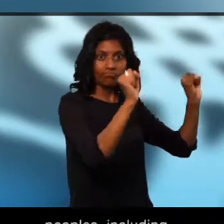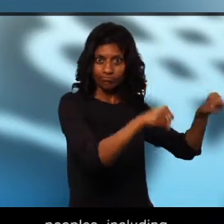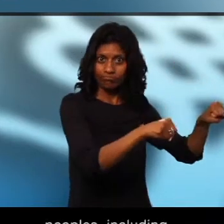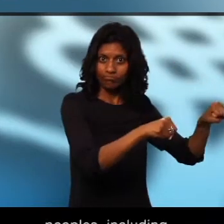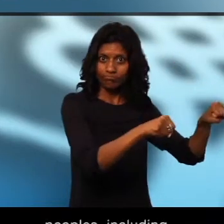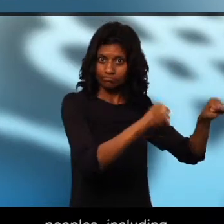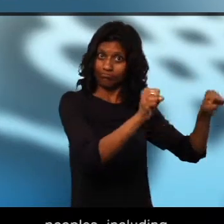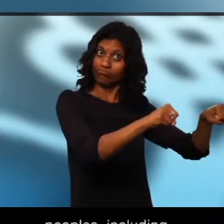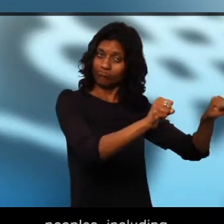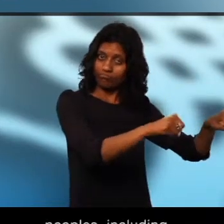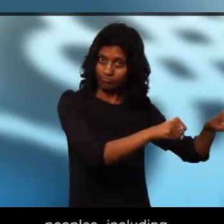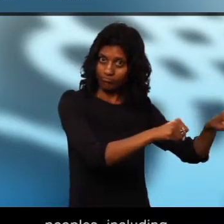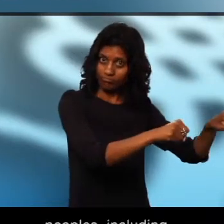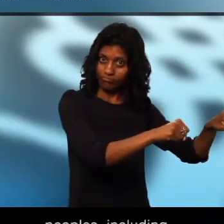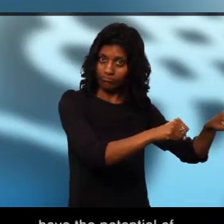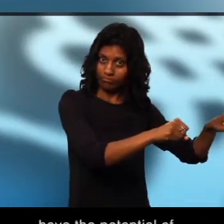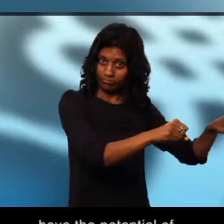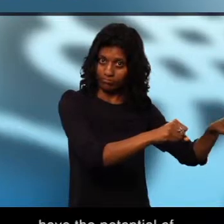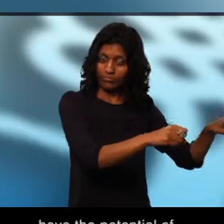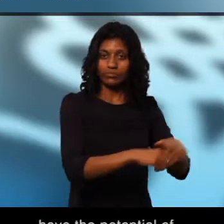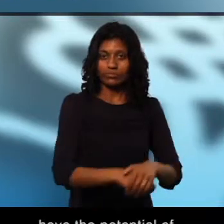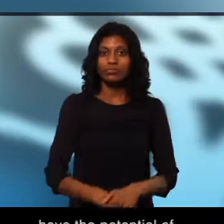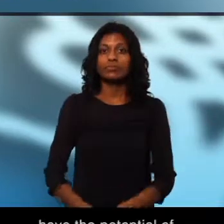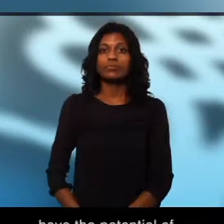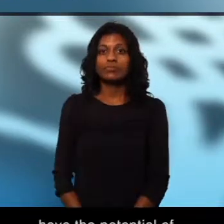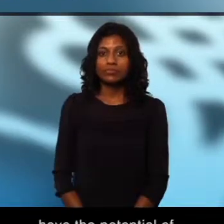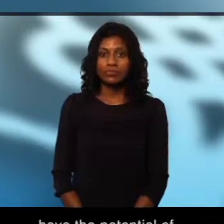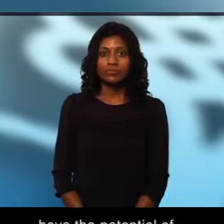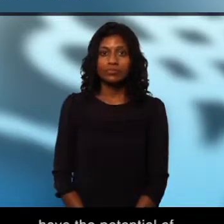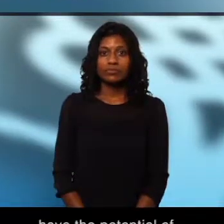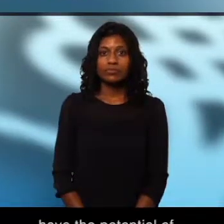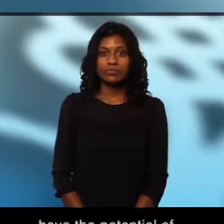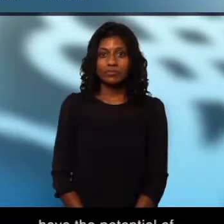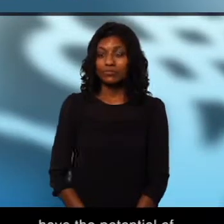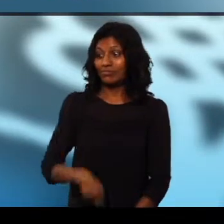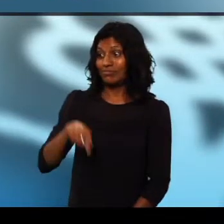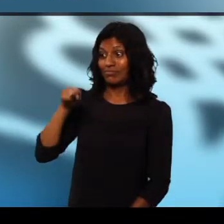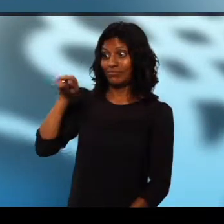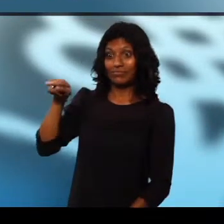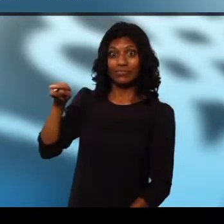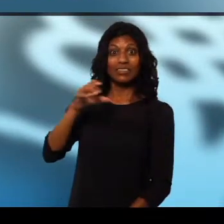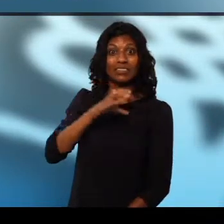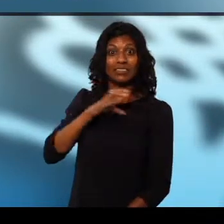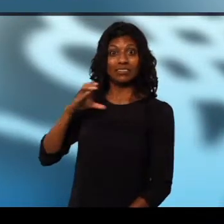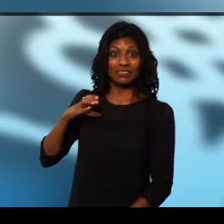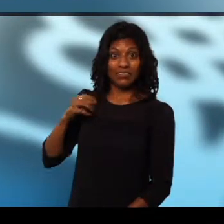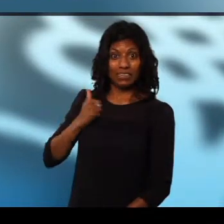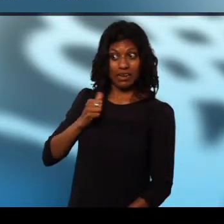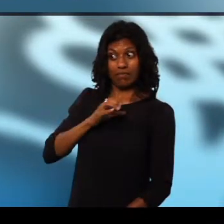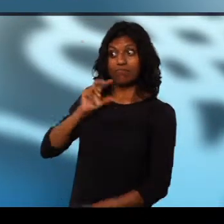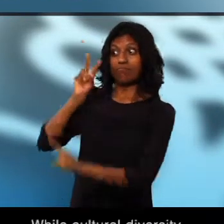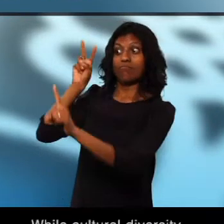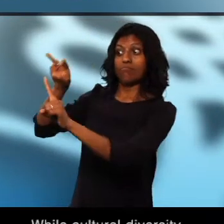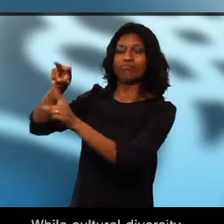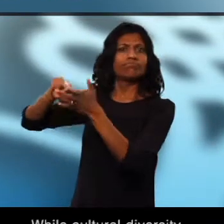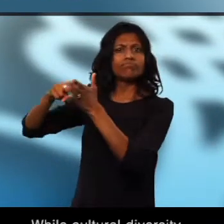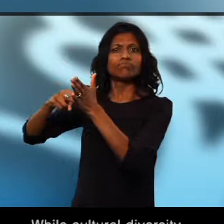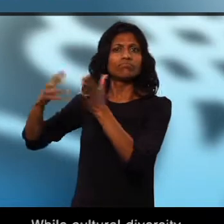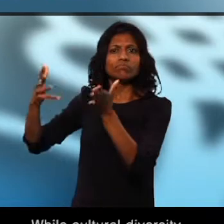including marginalized people, have the potential of equal value and benefit to the society at large. While cultural diversity